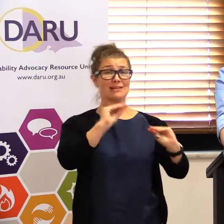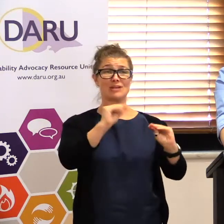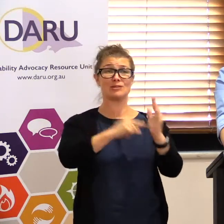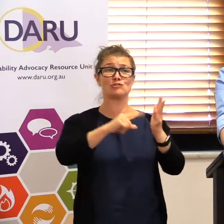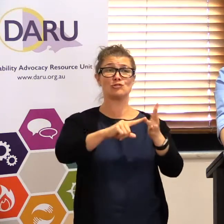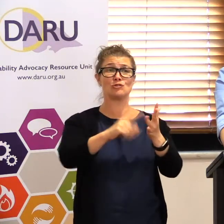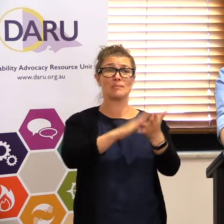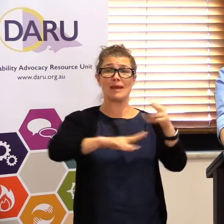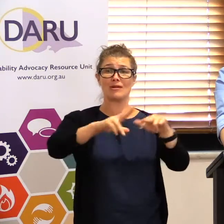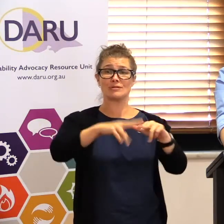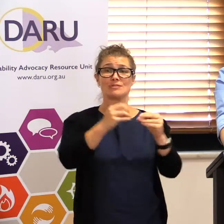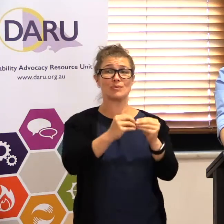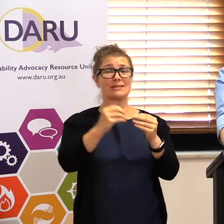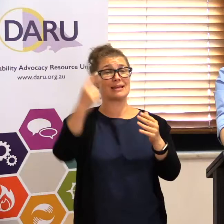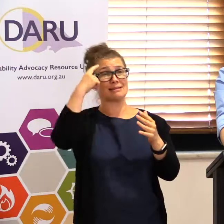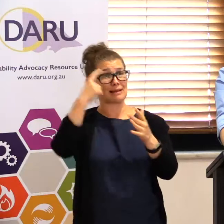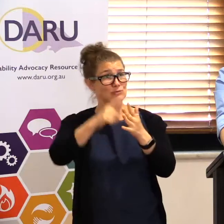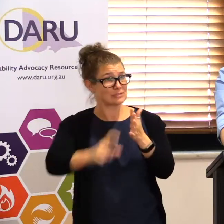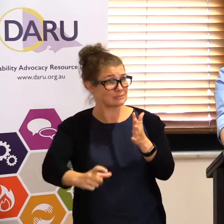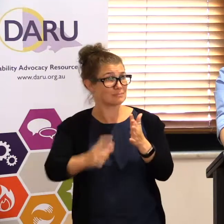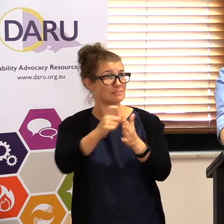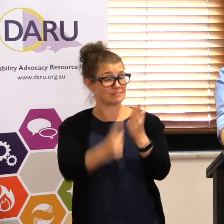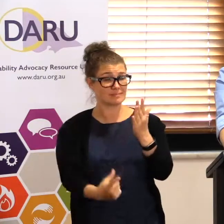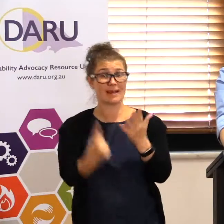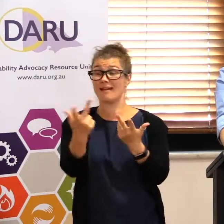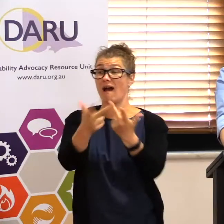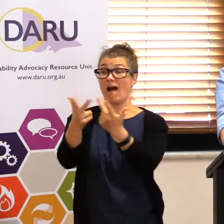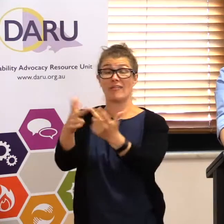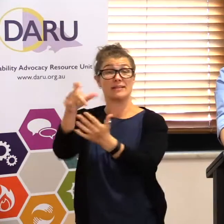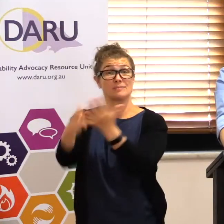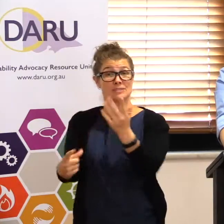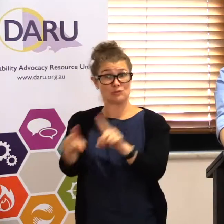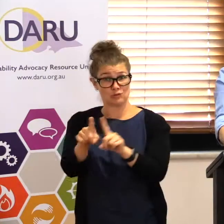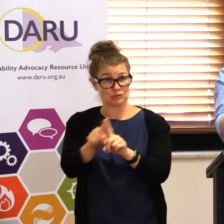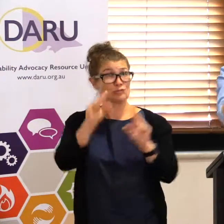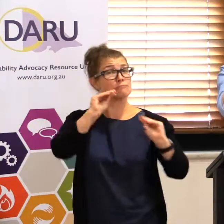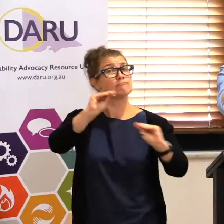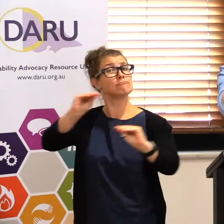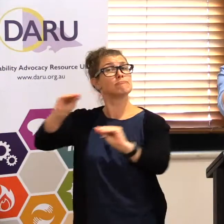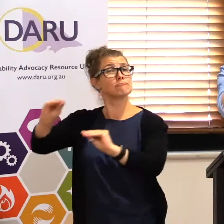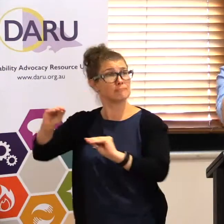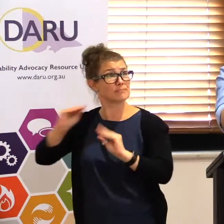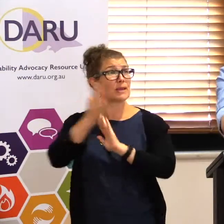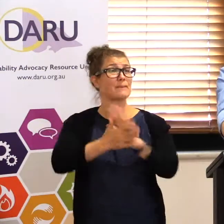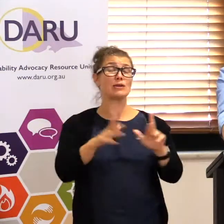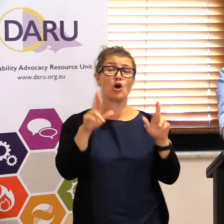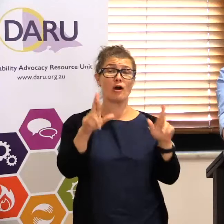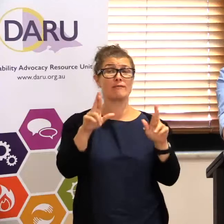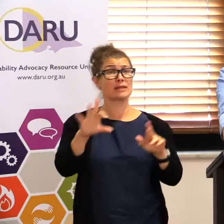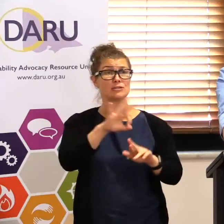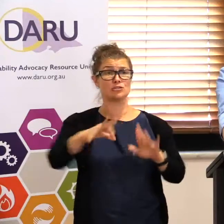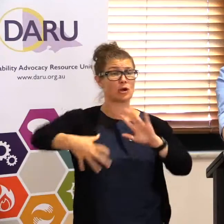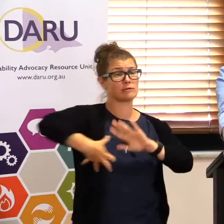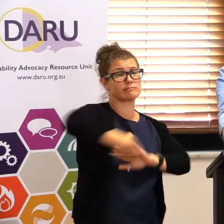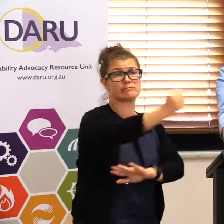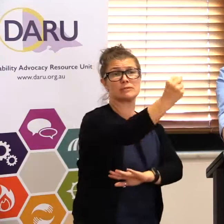parents with an intellectual disability and any other disability, and so that hopefully they don't lose their